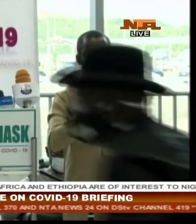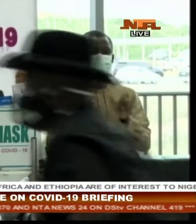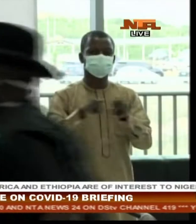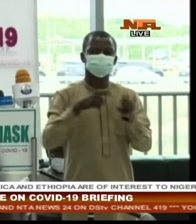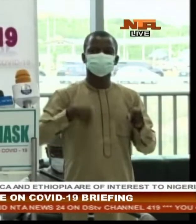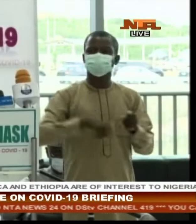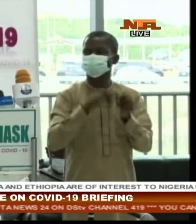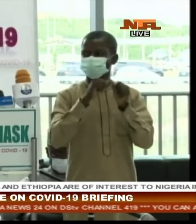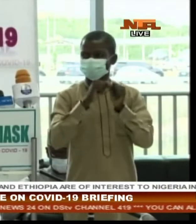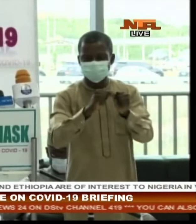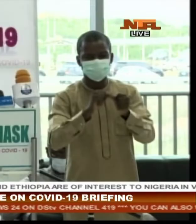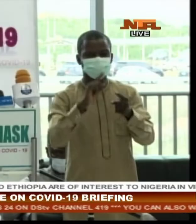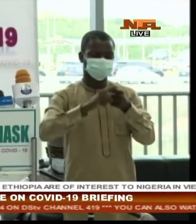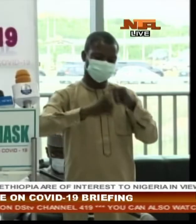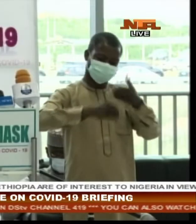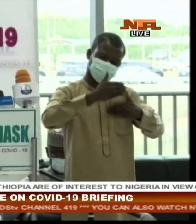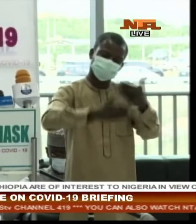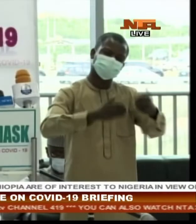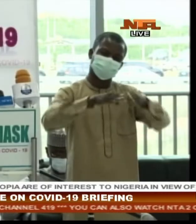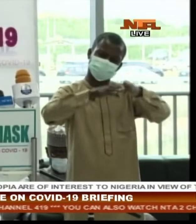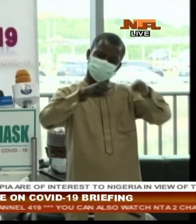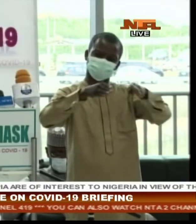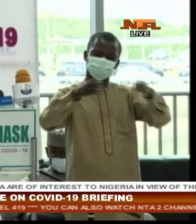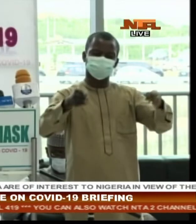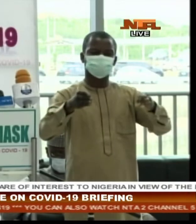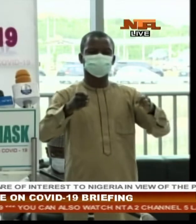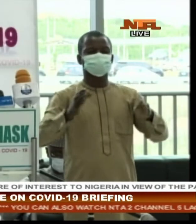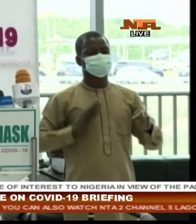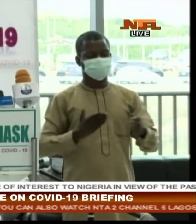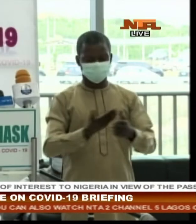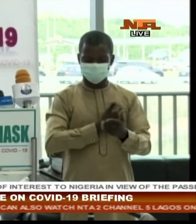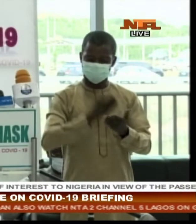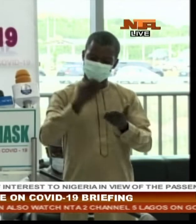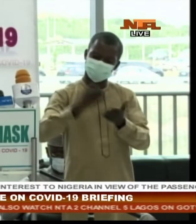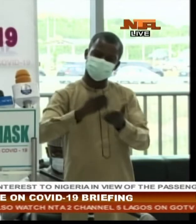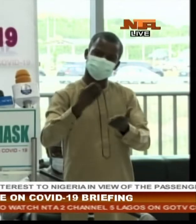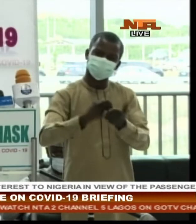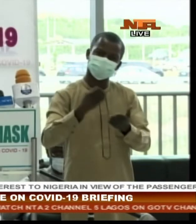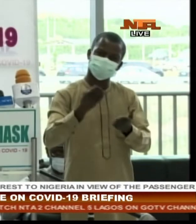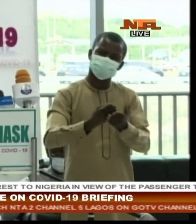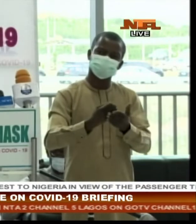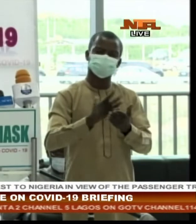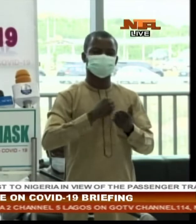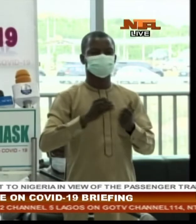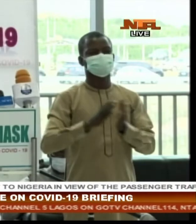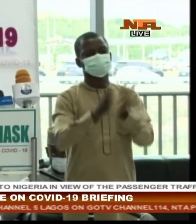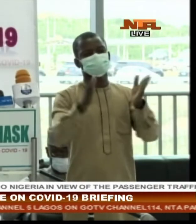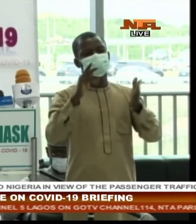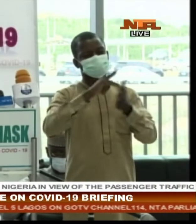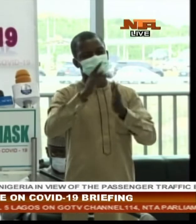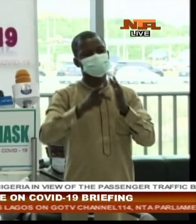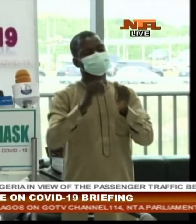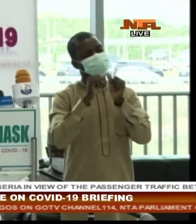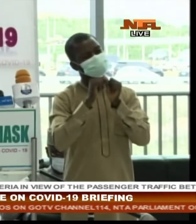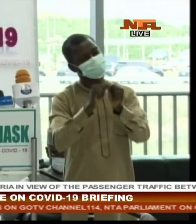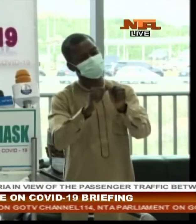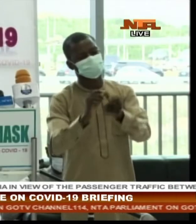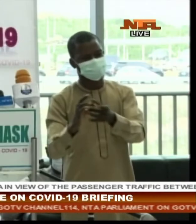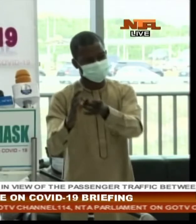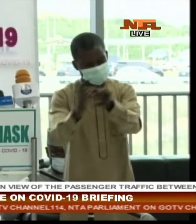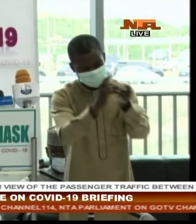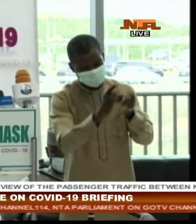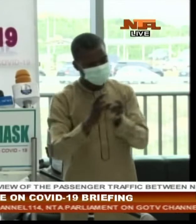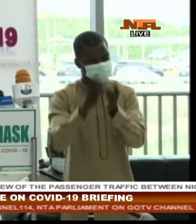to progressively open up our economy, the general public will continue to cooperate